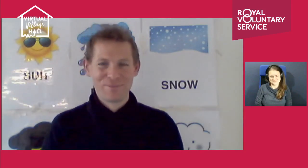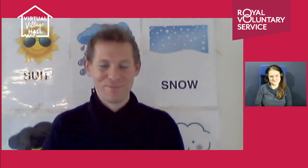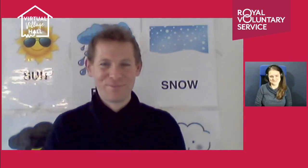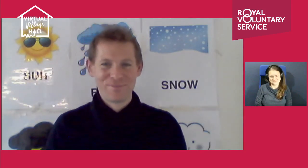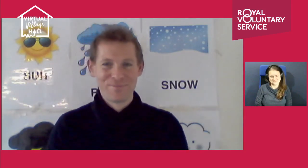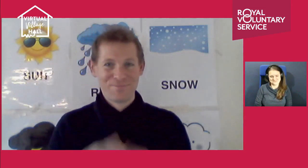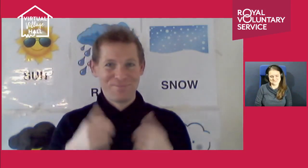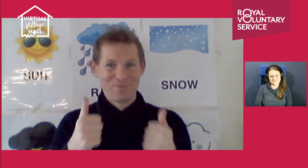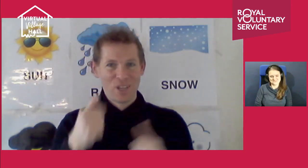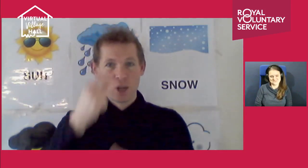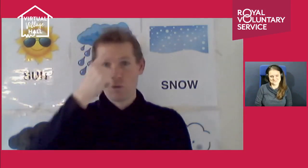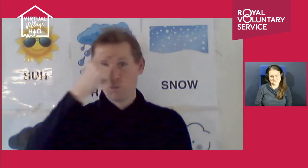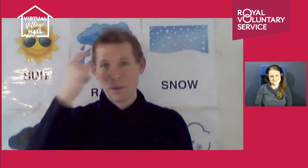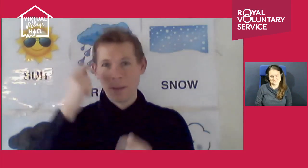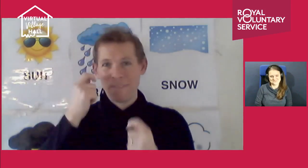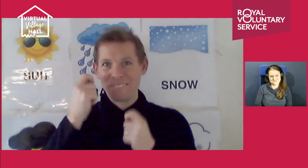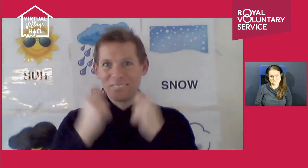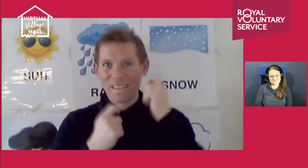beautiful.